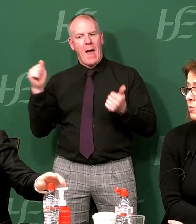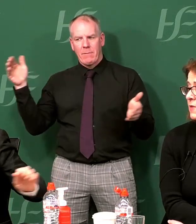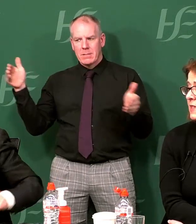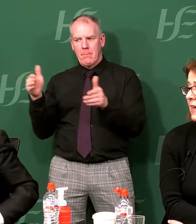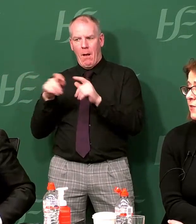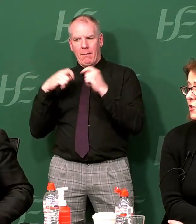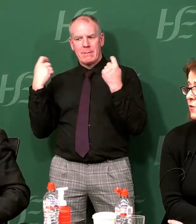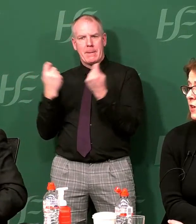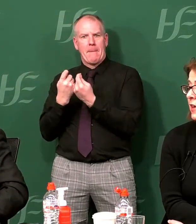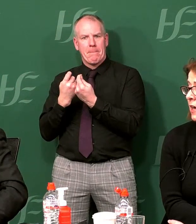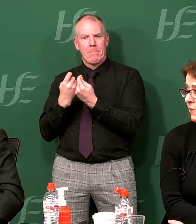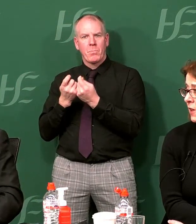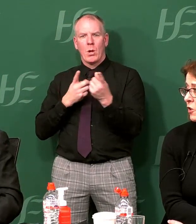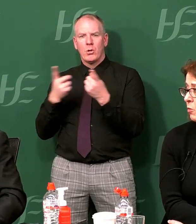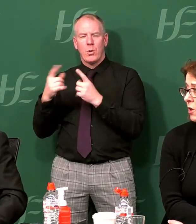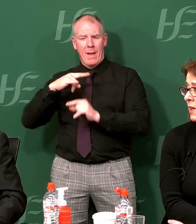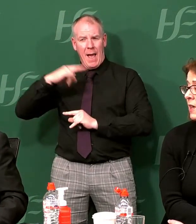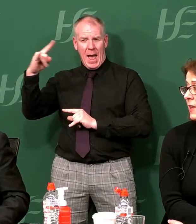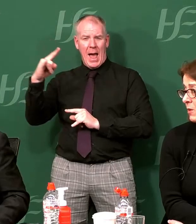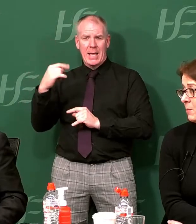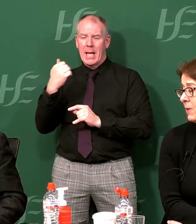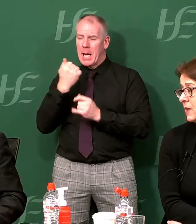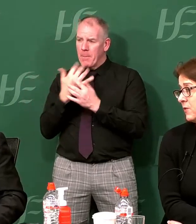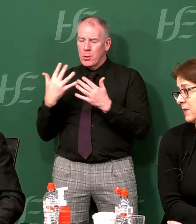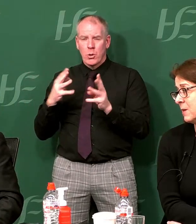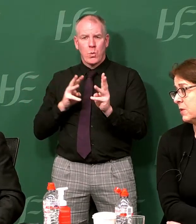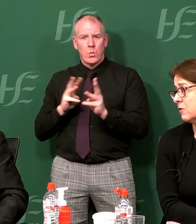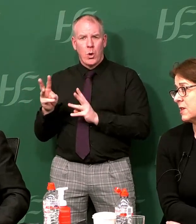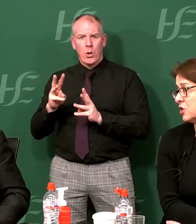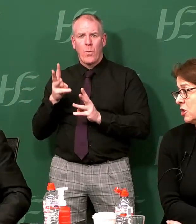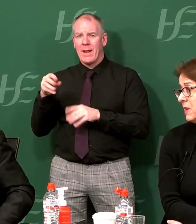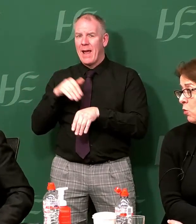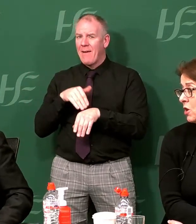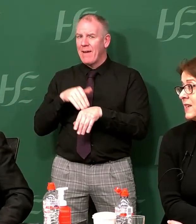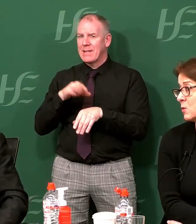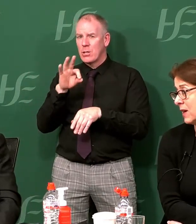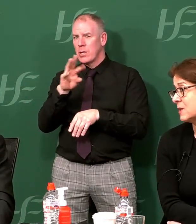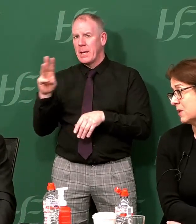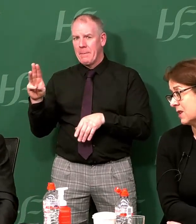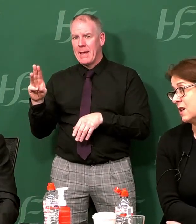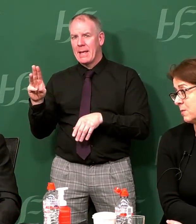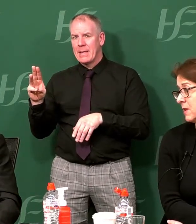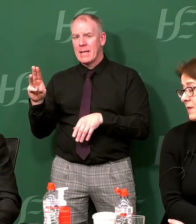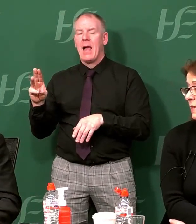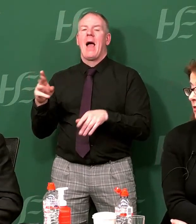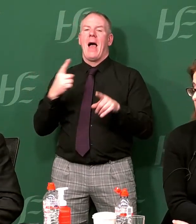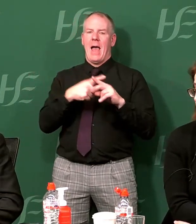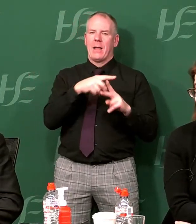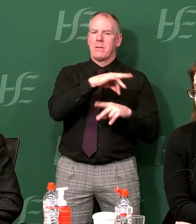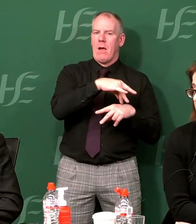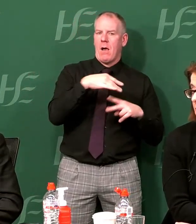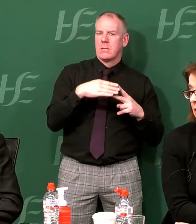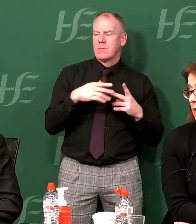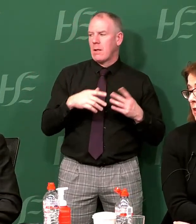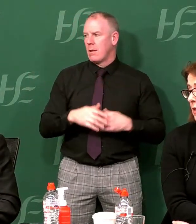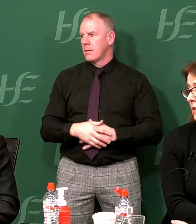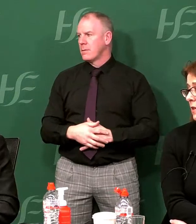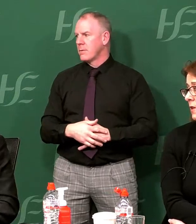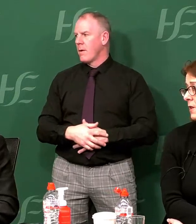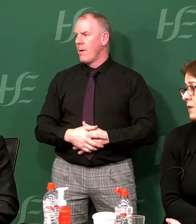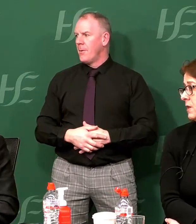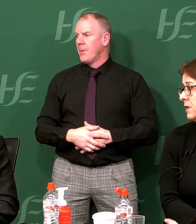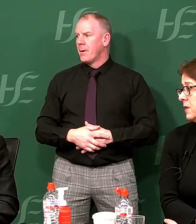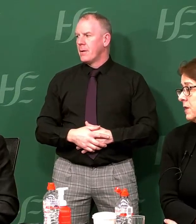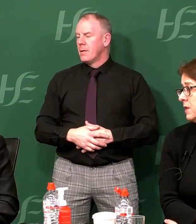small number of staff to do very high volume work that would impact, for example, across the GP world as well as within the hospitals, etc. Then